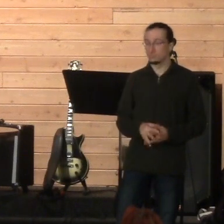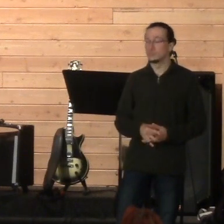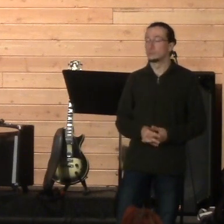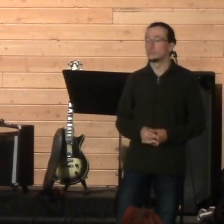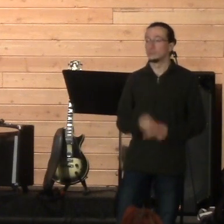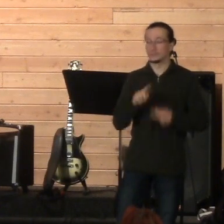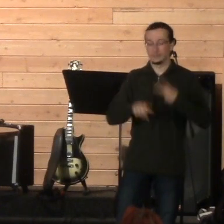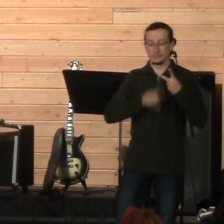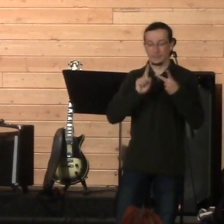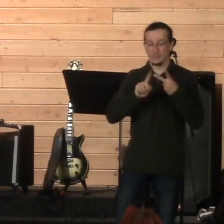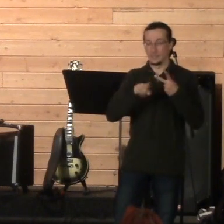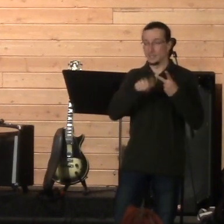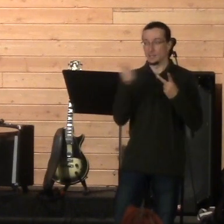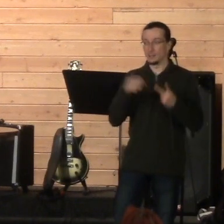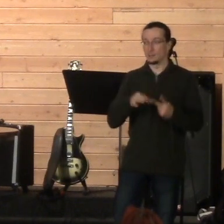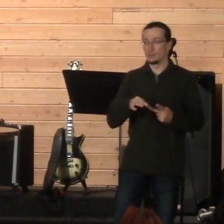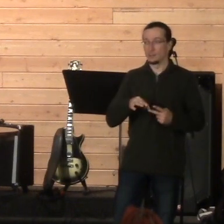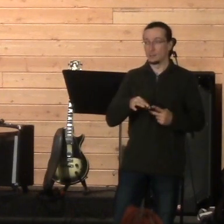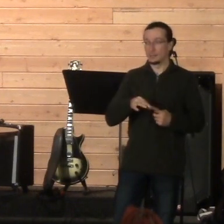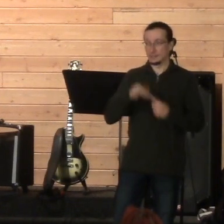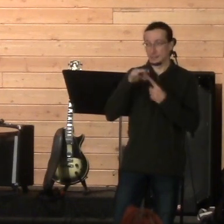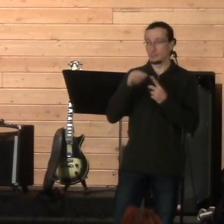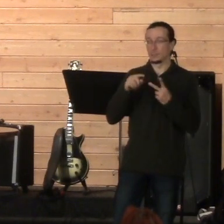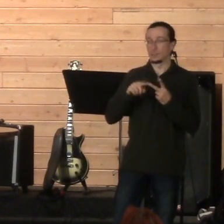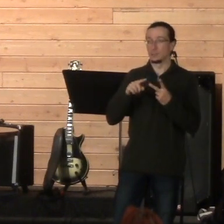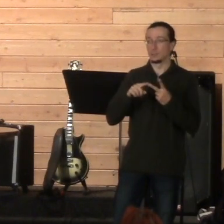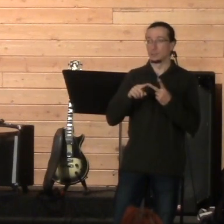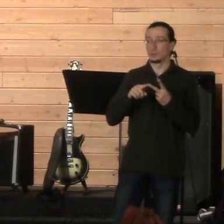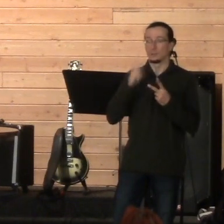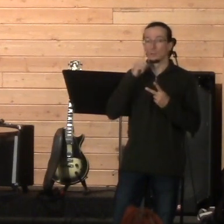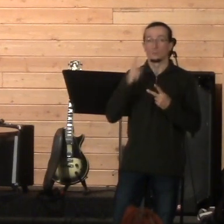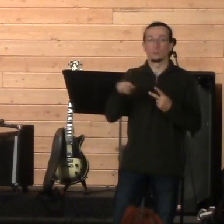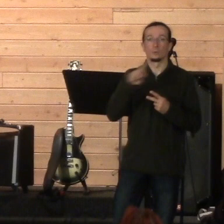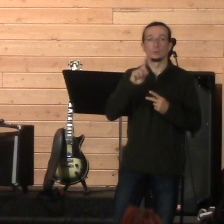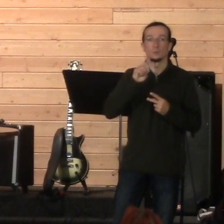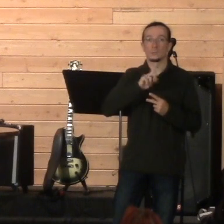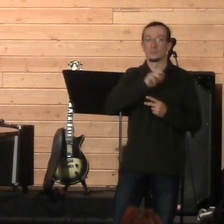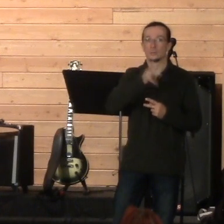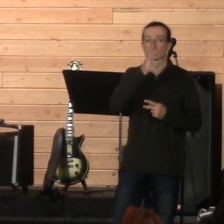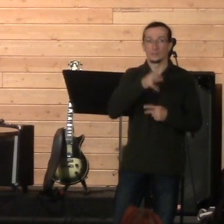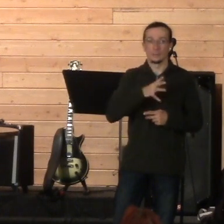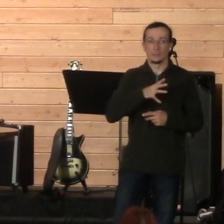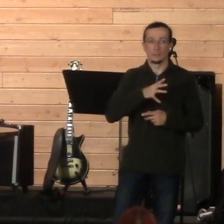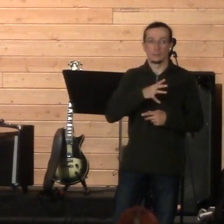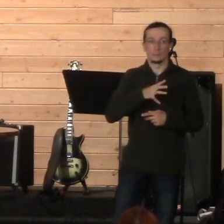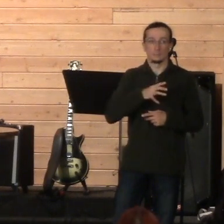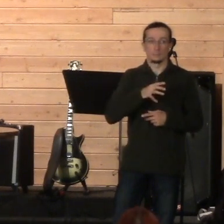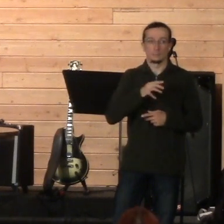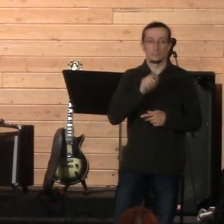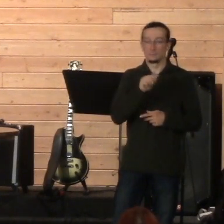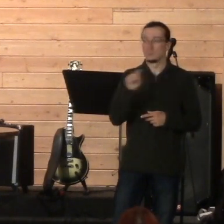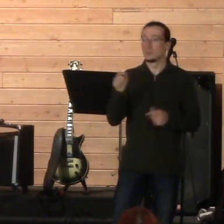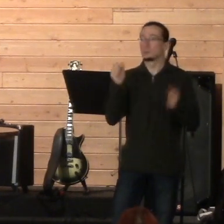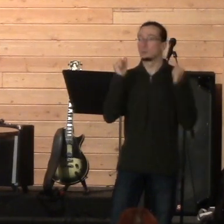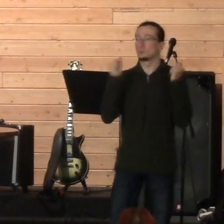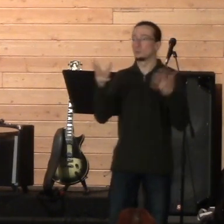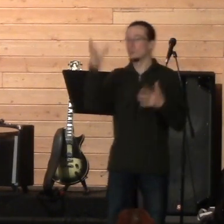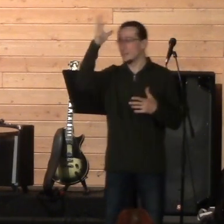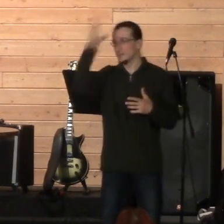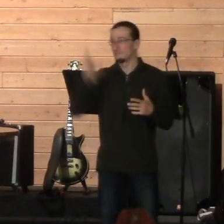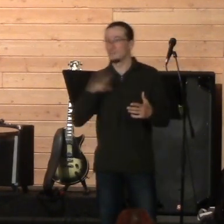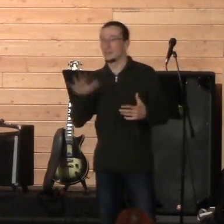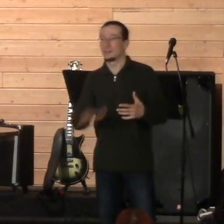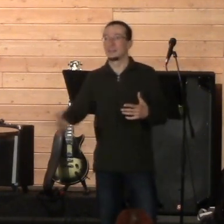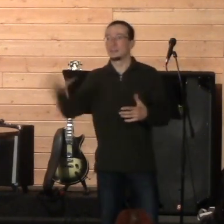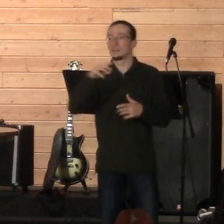The other exception is for you single ladies, because there are too many men out there who